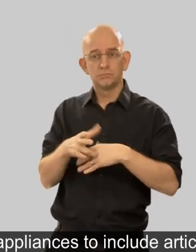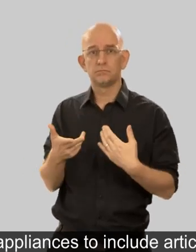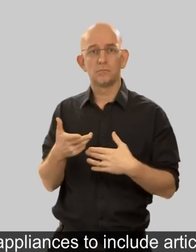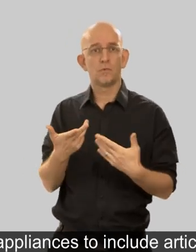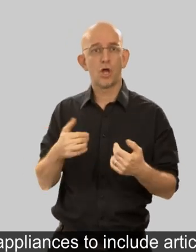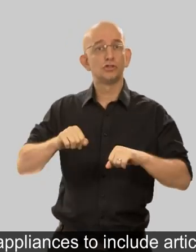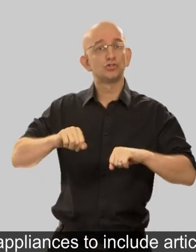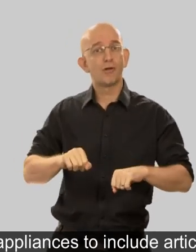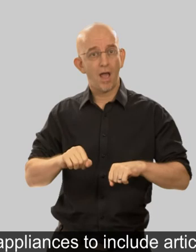chairs,